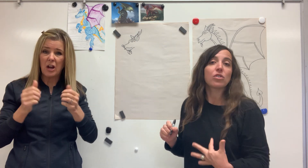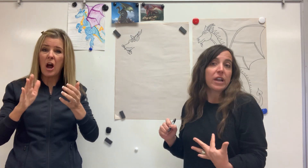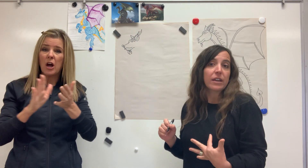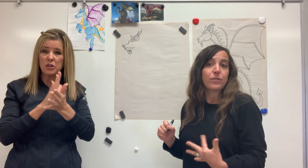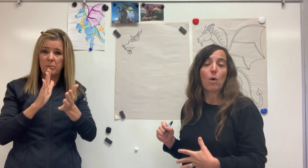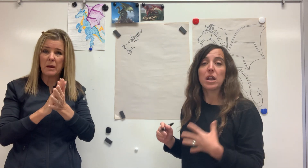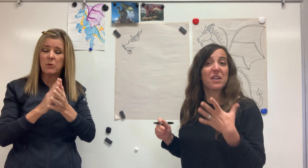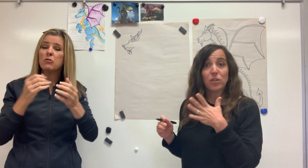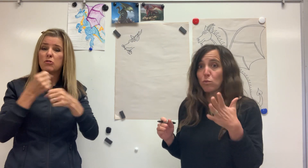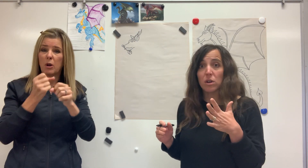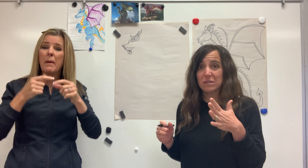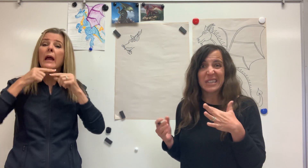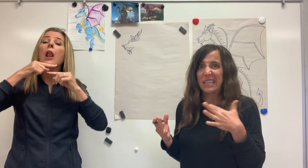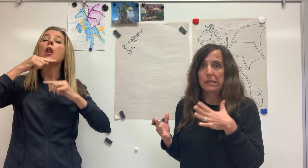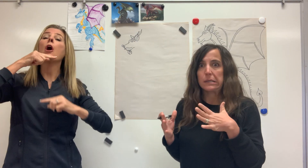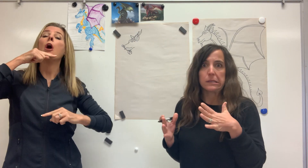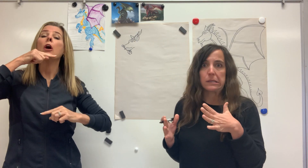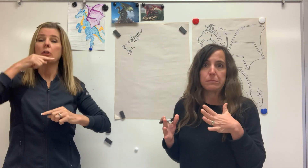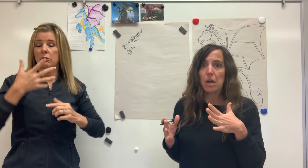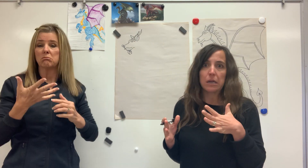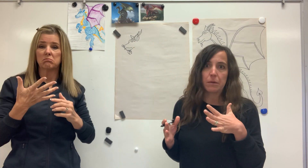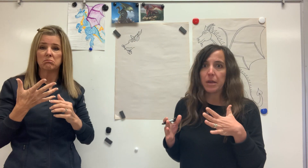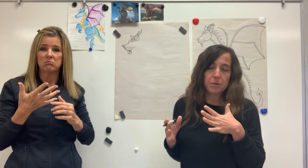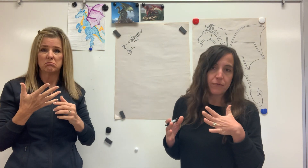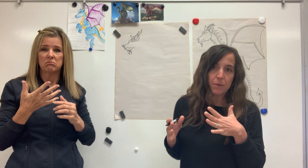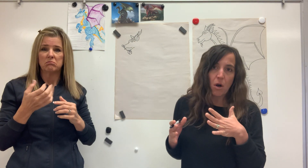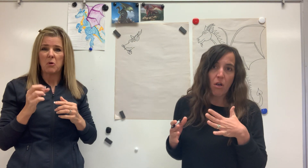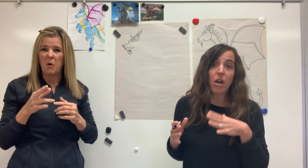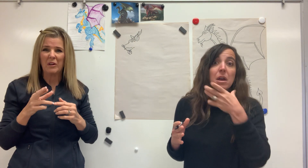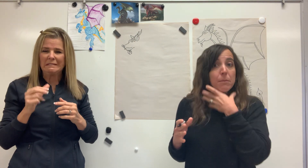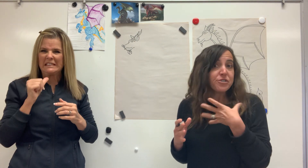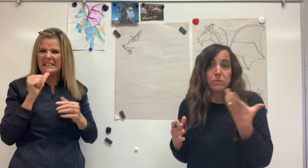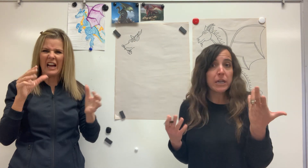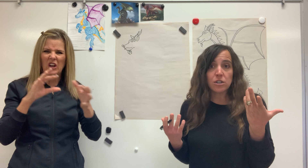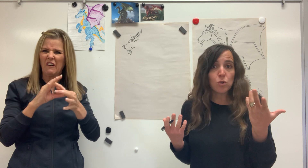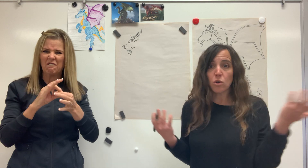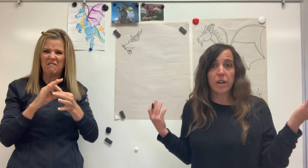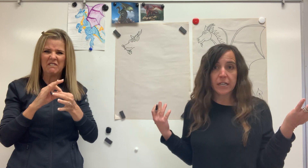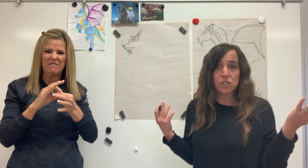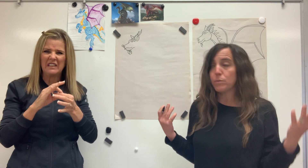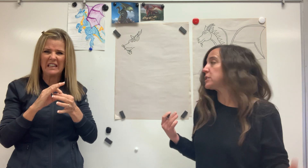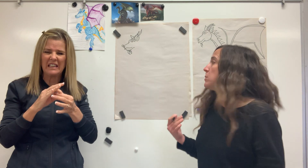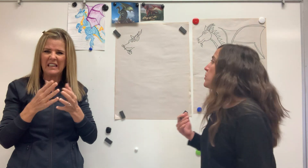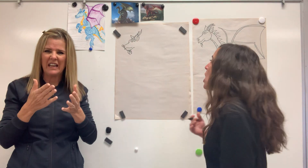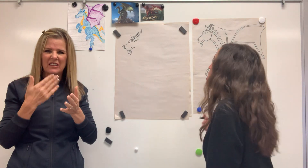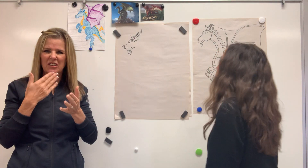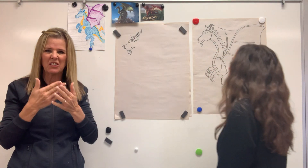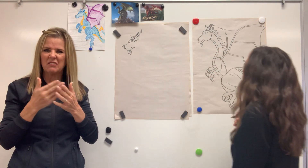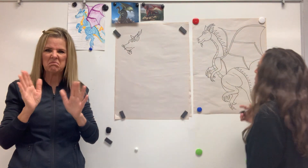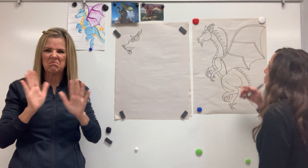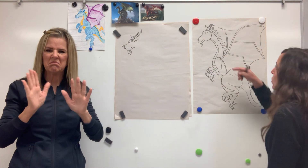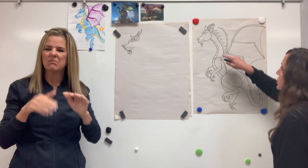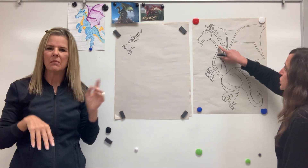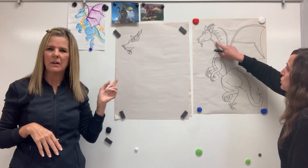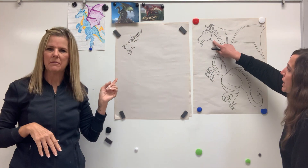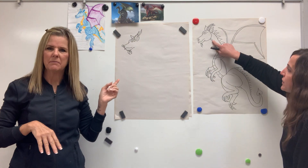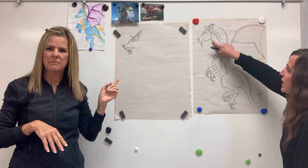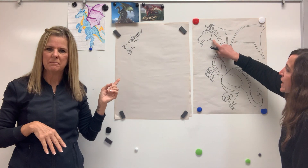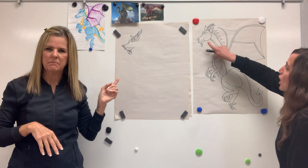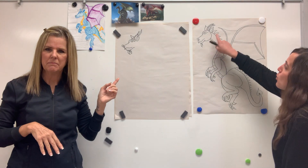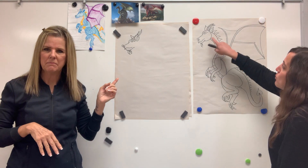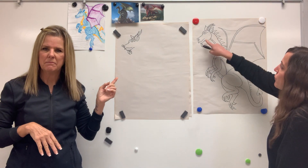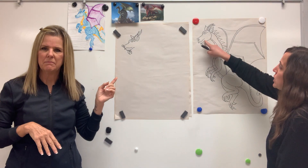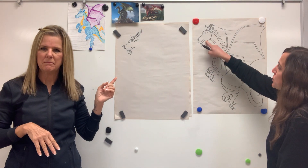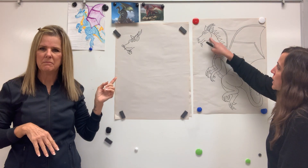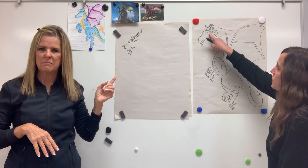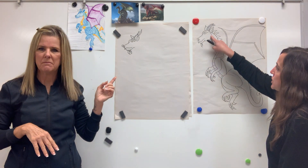it a longer neck if you want. If you were thinking, oh, I'm not gonna be able to fit them all on, just make it a shorter neck, it's no big deal. So, to make that